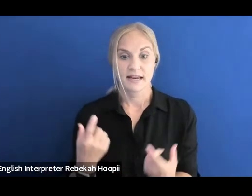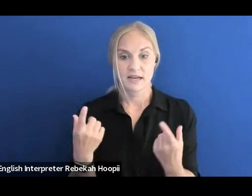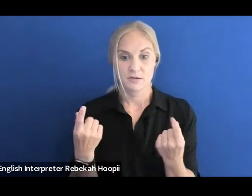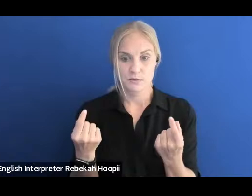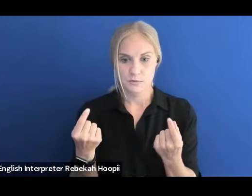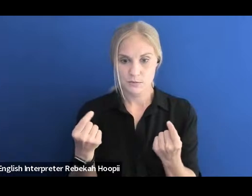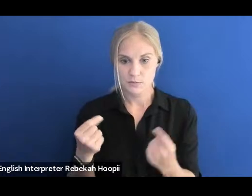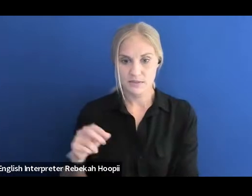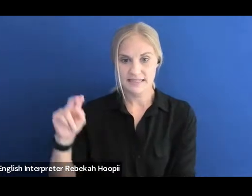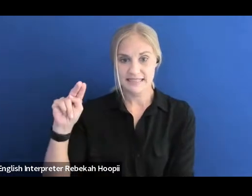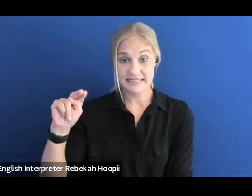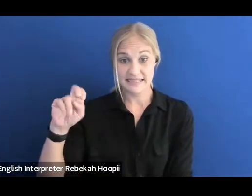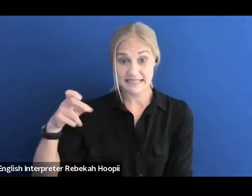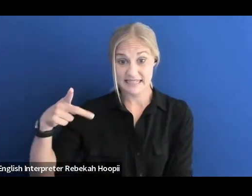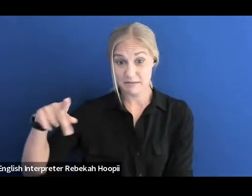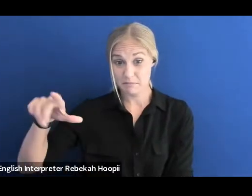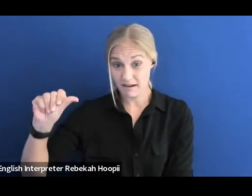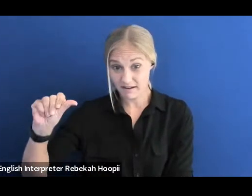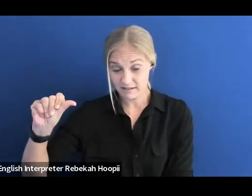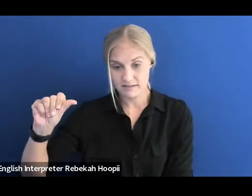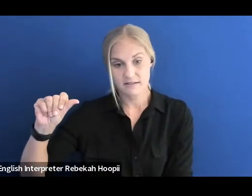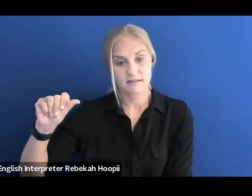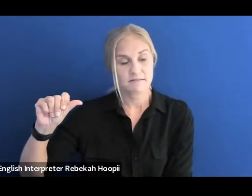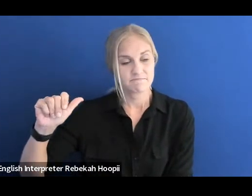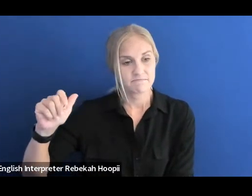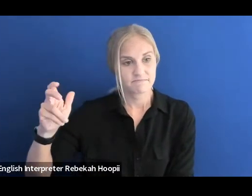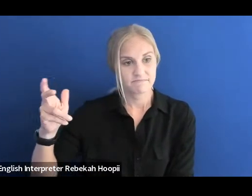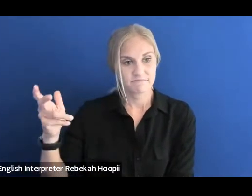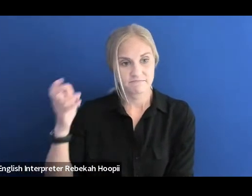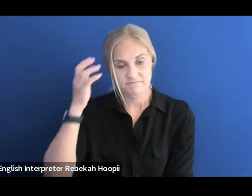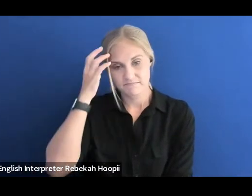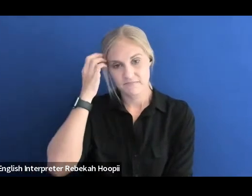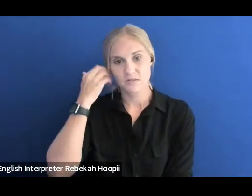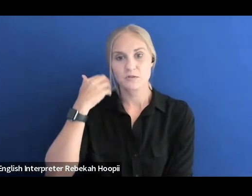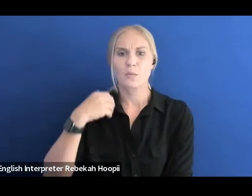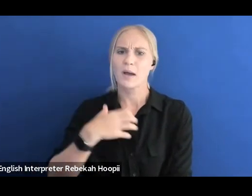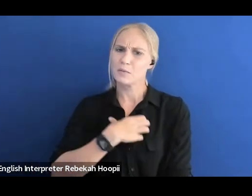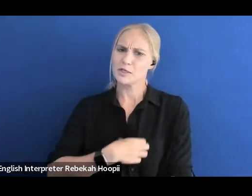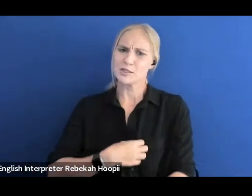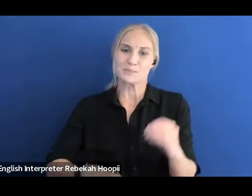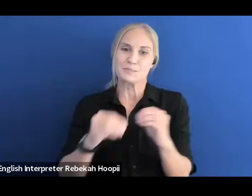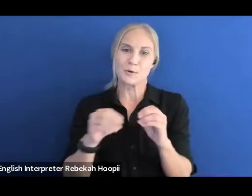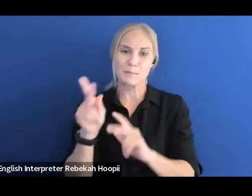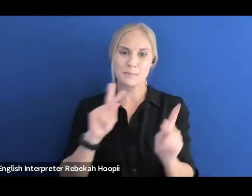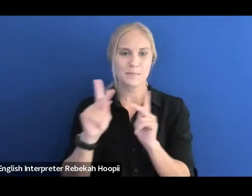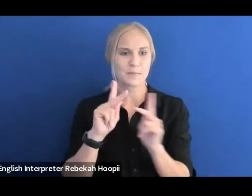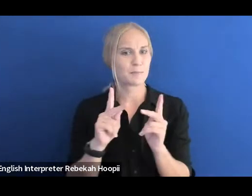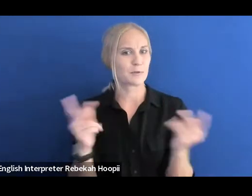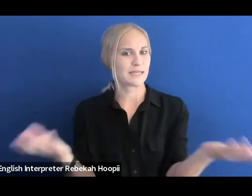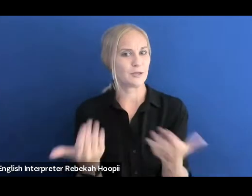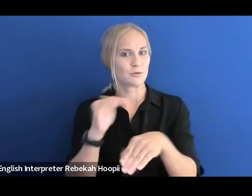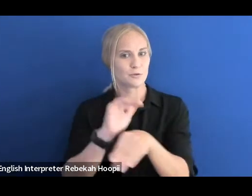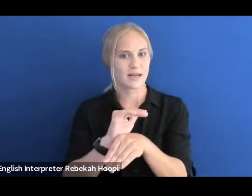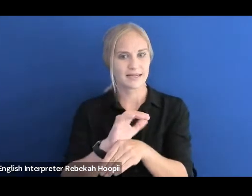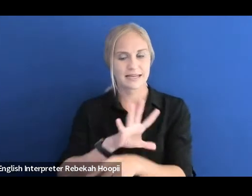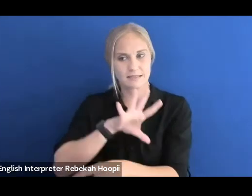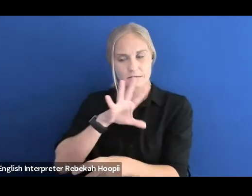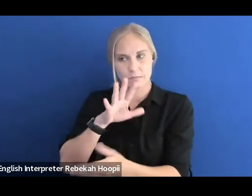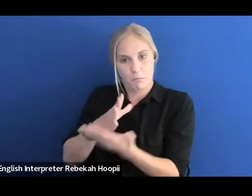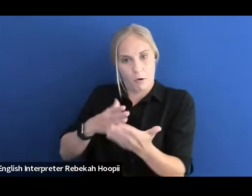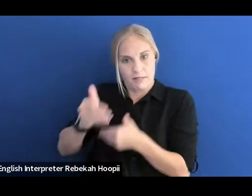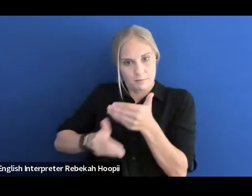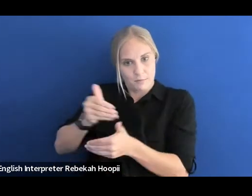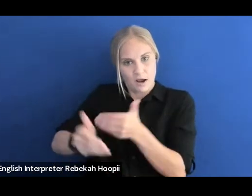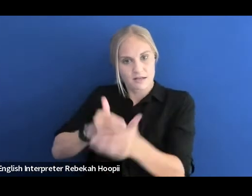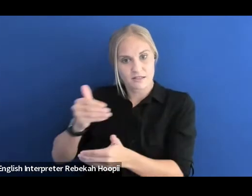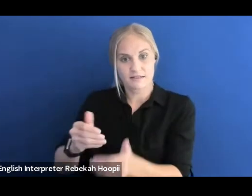So it's I wish there was more people because that's part of the process of, you